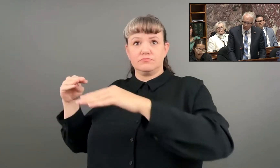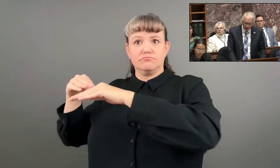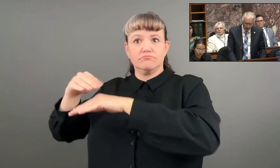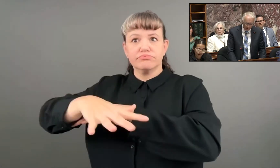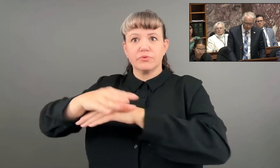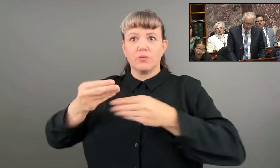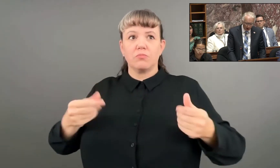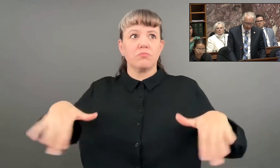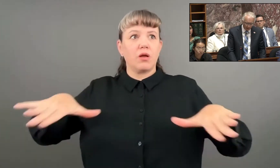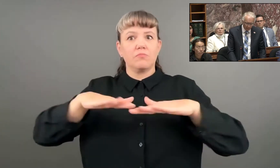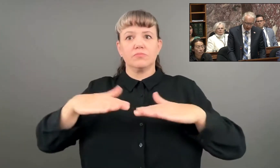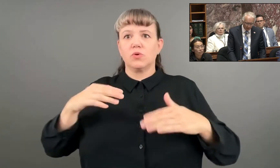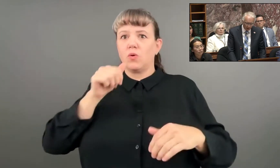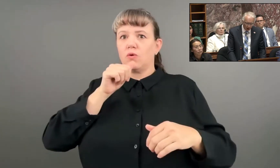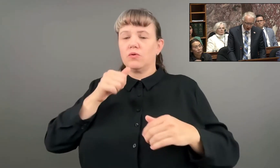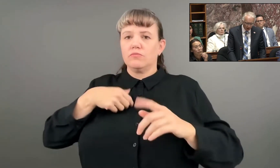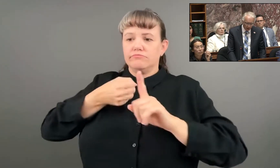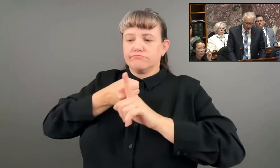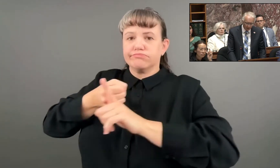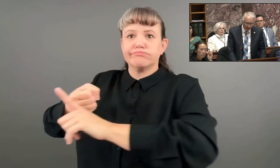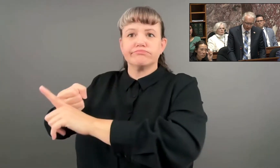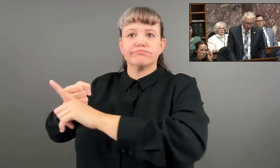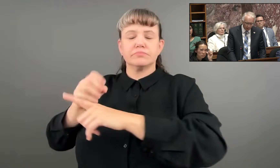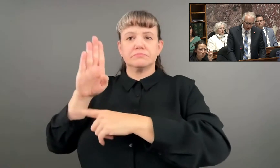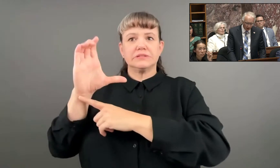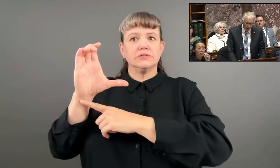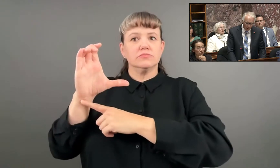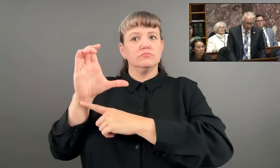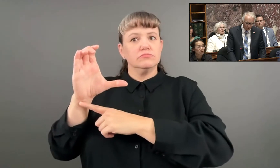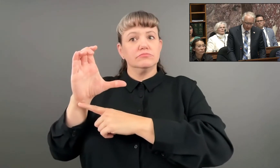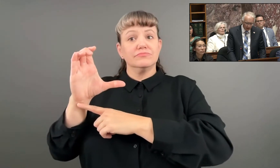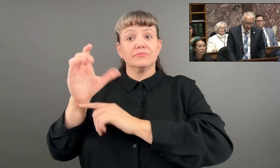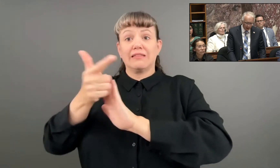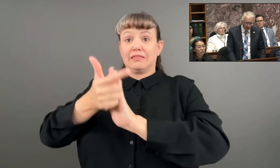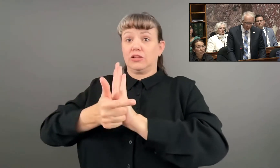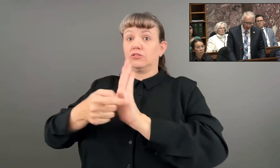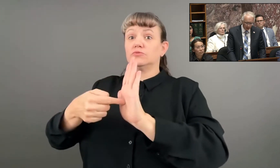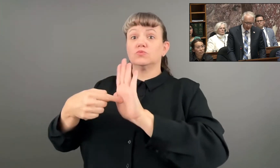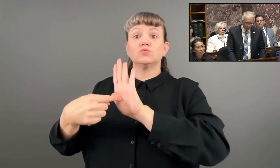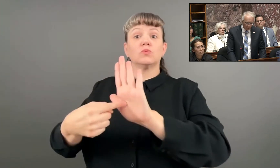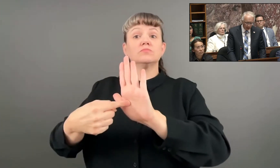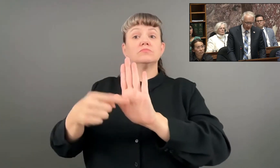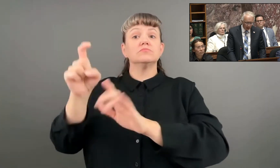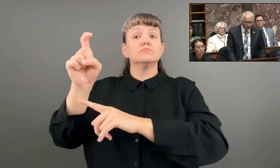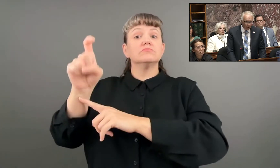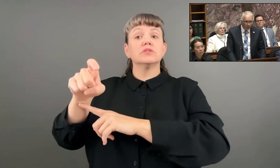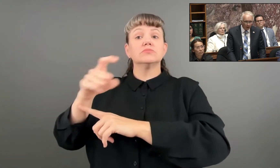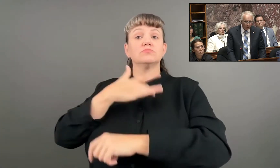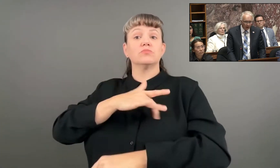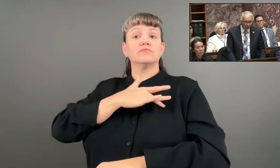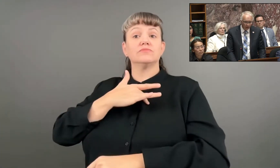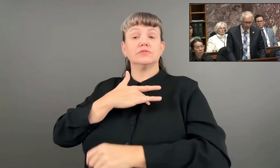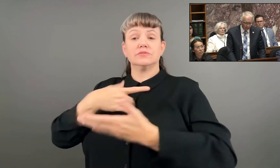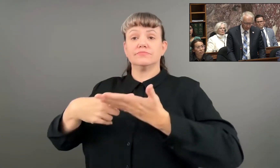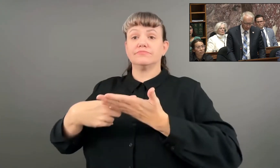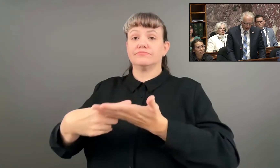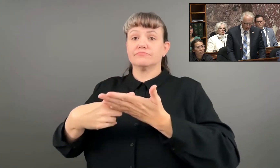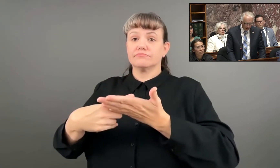clear that the province must argue extinguishment where fee title has already been